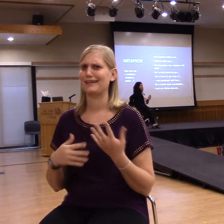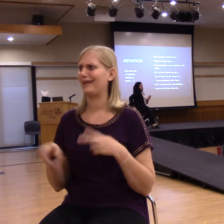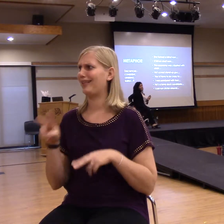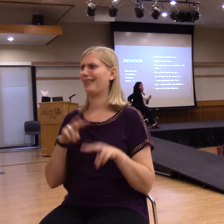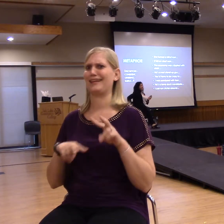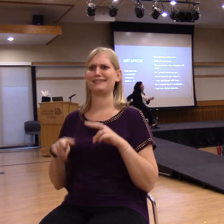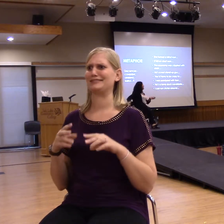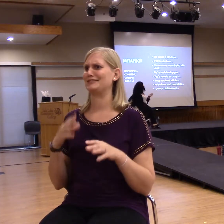don't mean it.